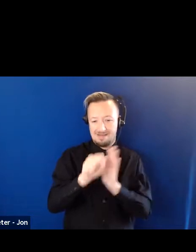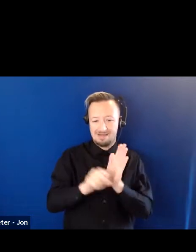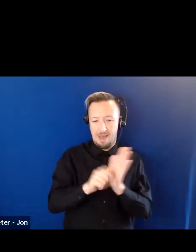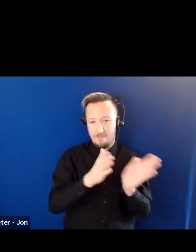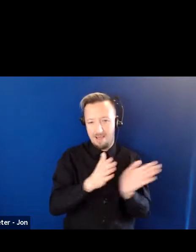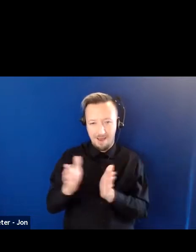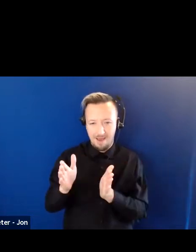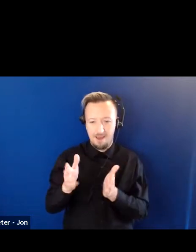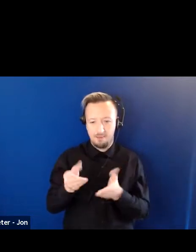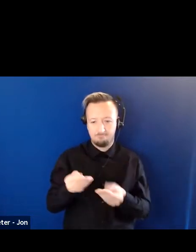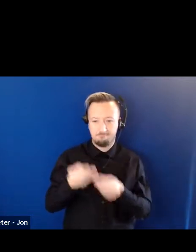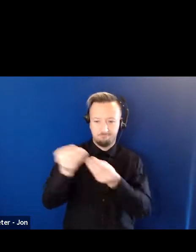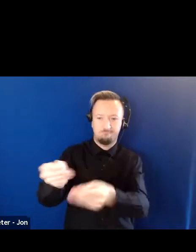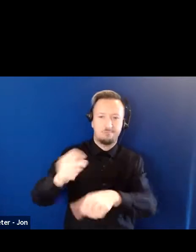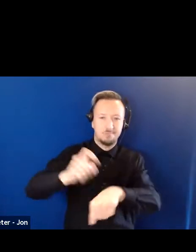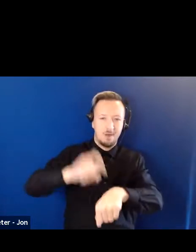we had